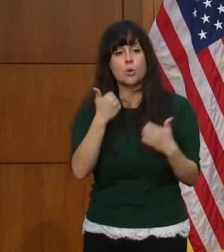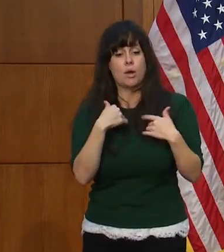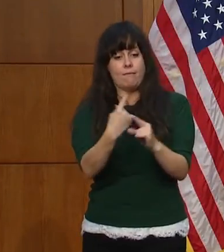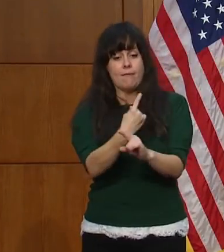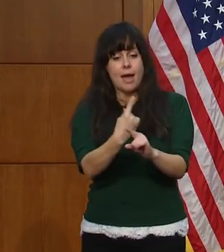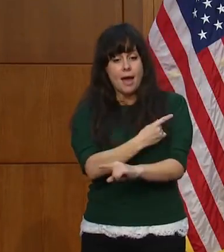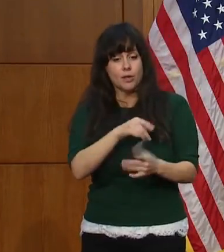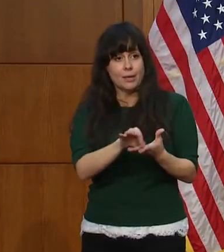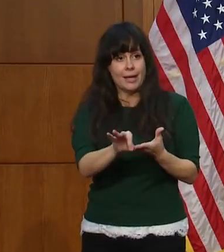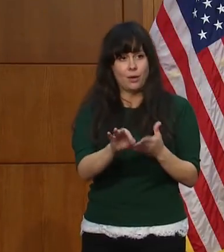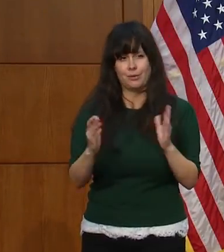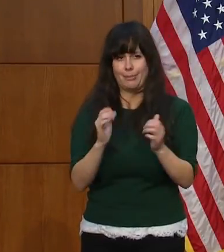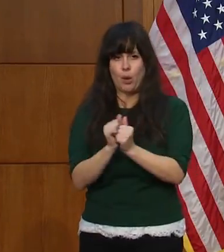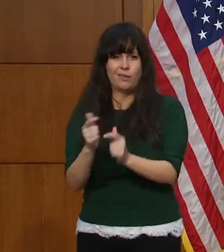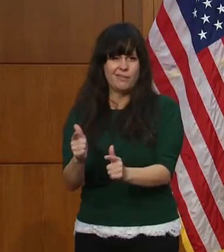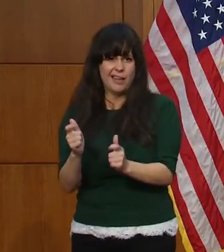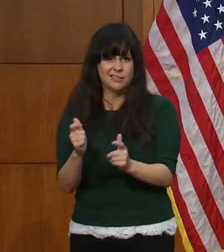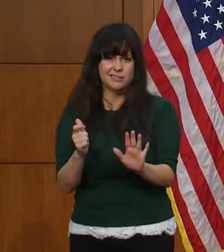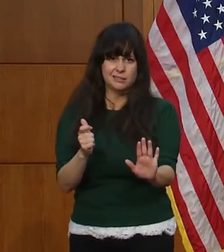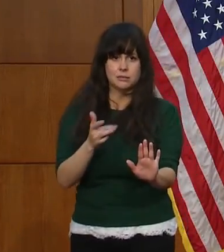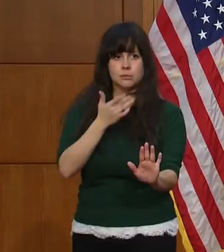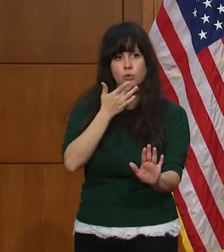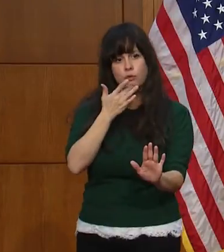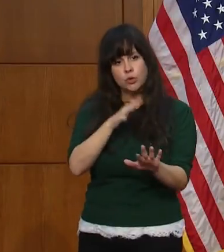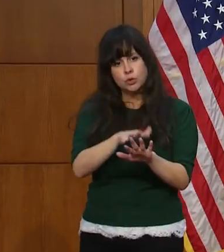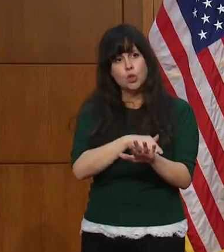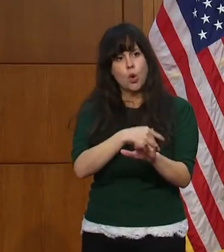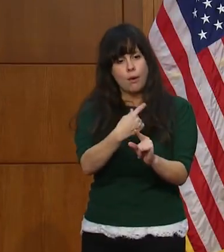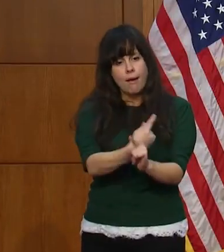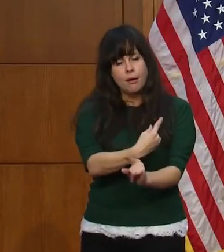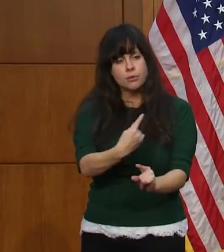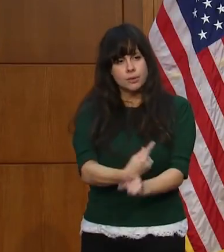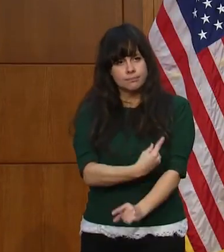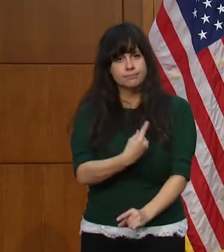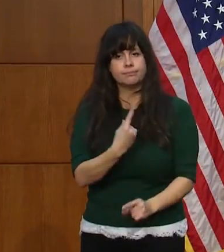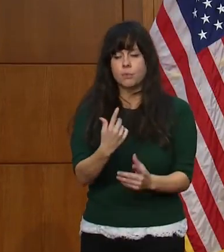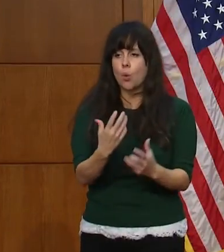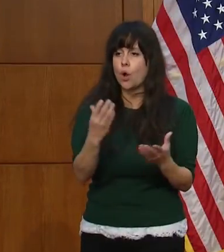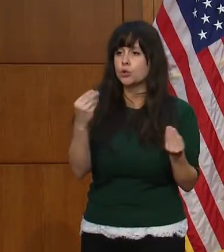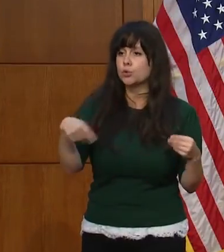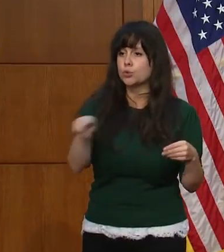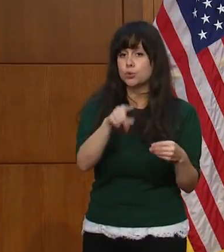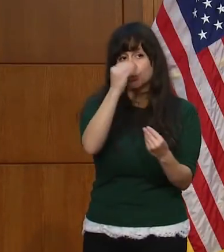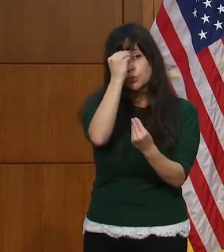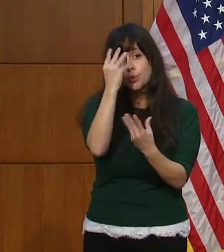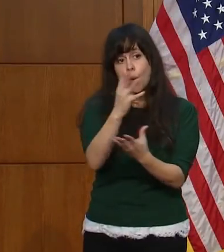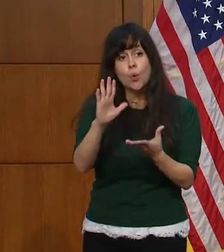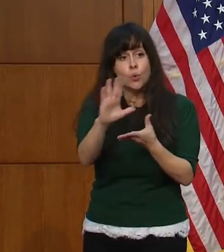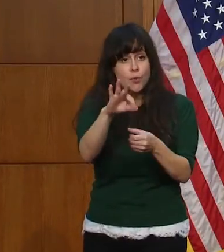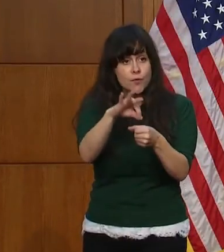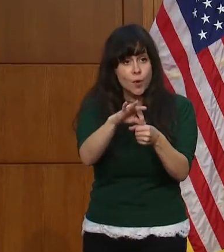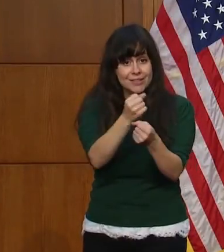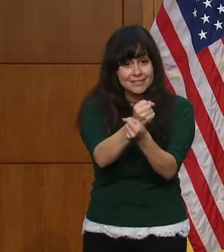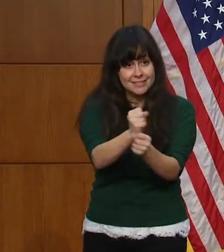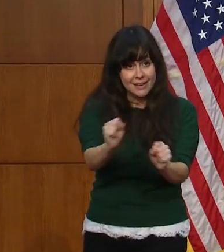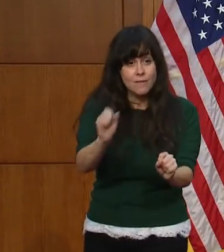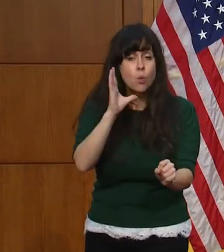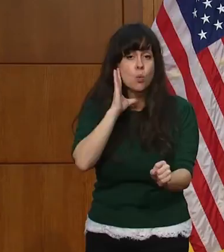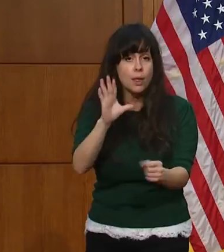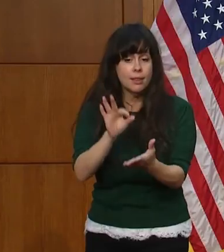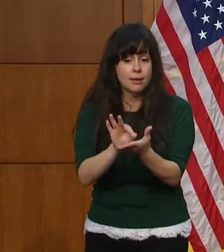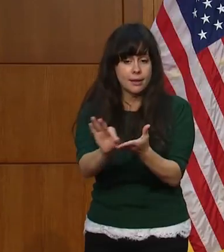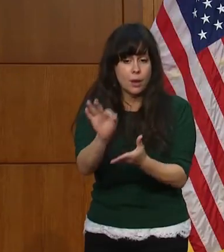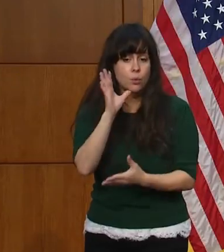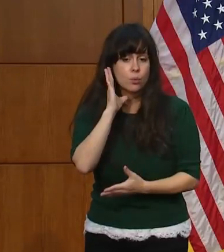a fast one. I want Virginians to know your vote is safe and it will count.